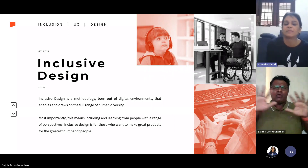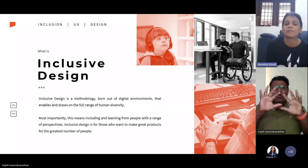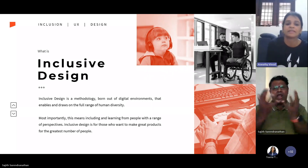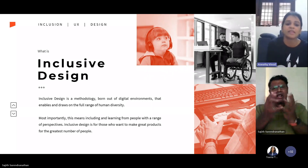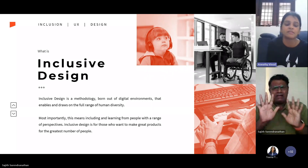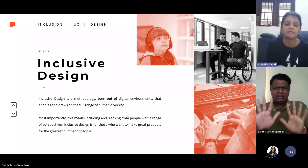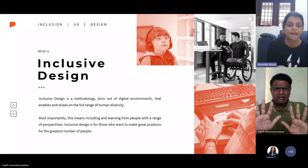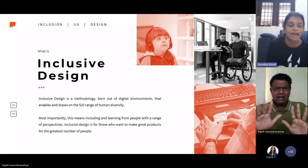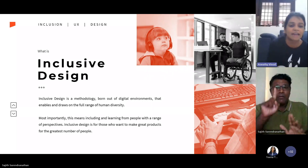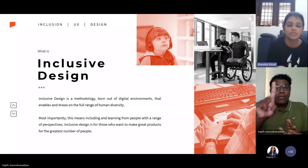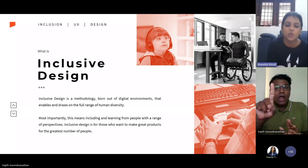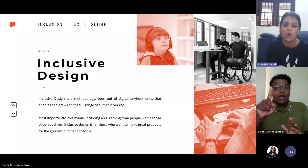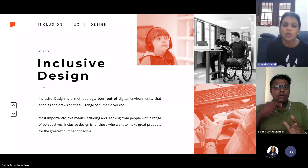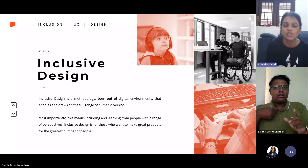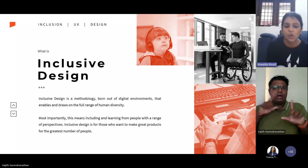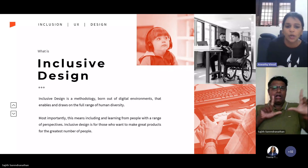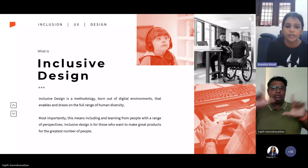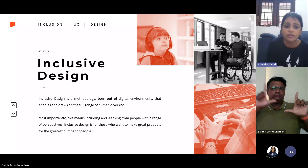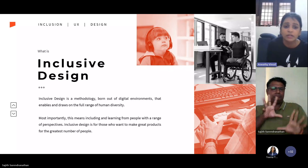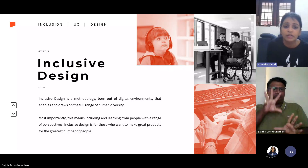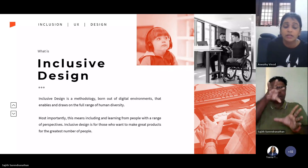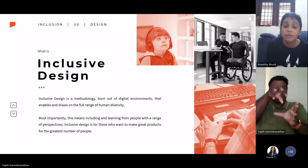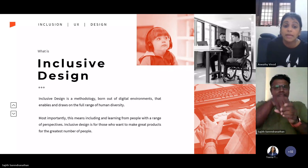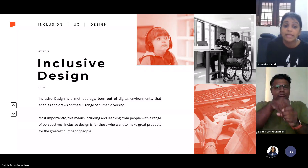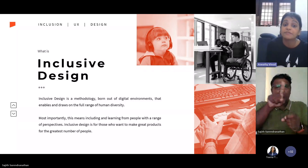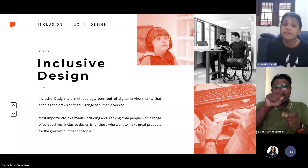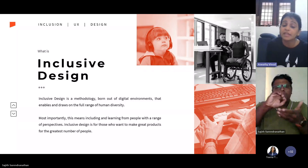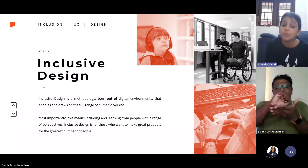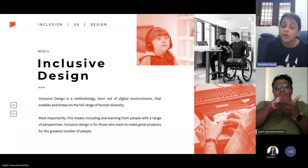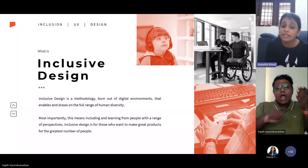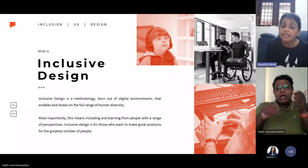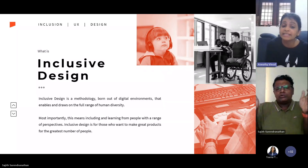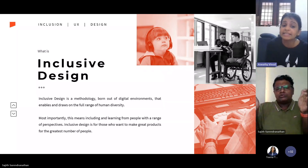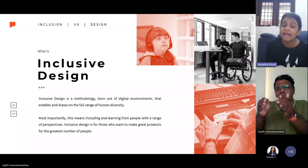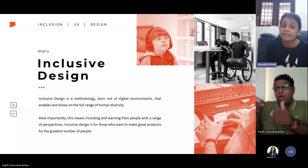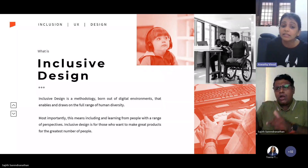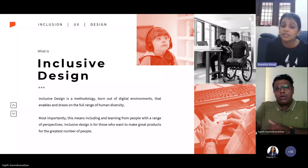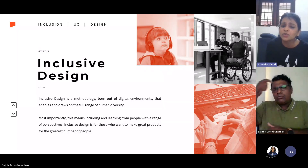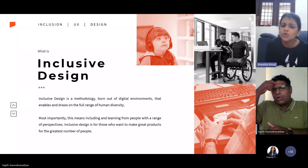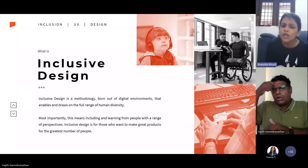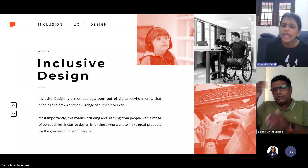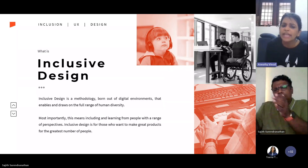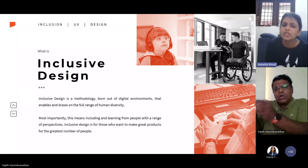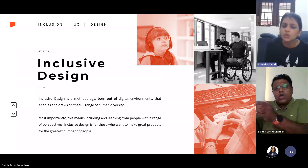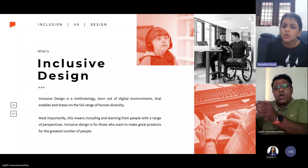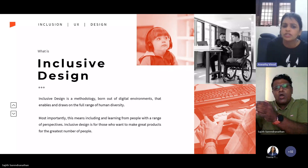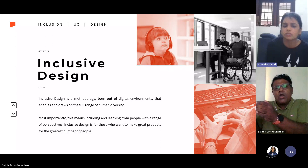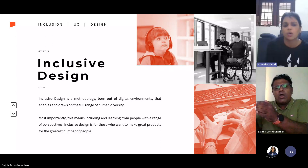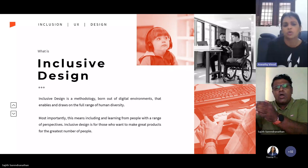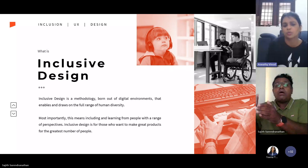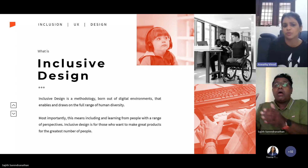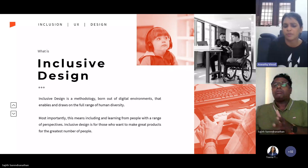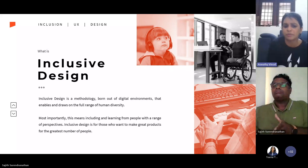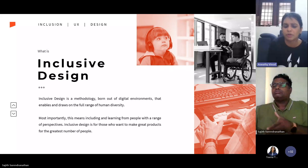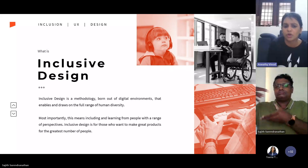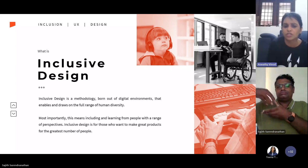different. People may be thin, fat, tall, short. It is very important that as a designer that you do not exclude a